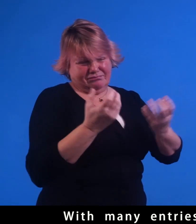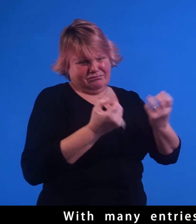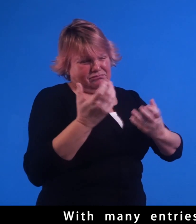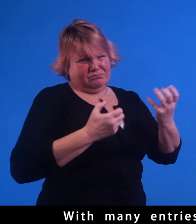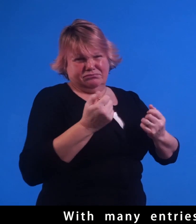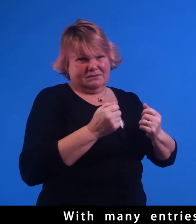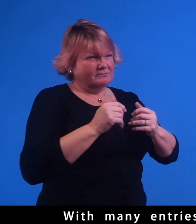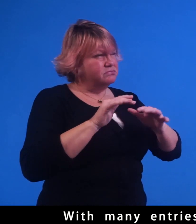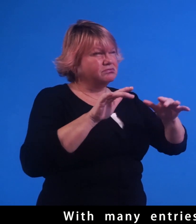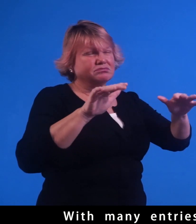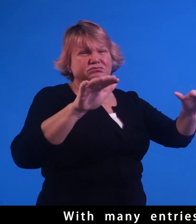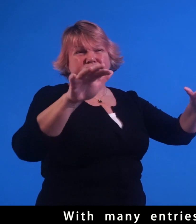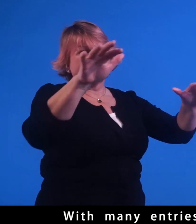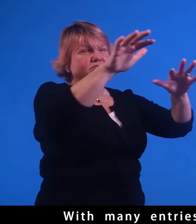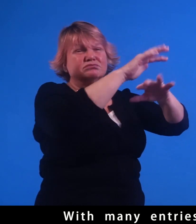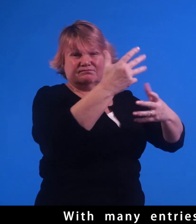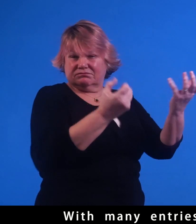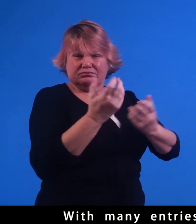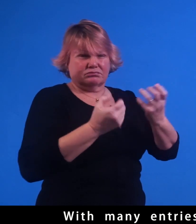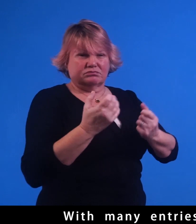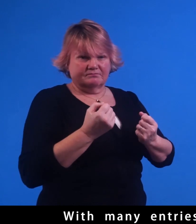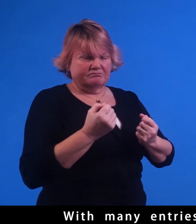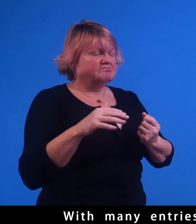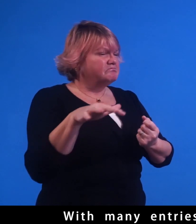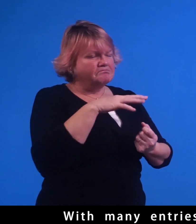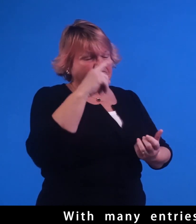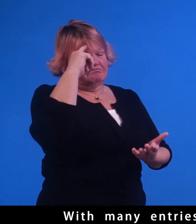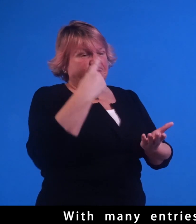With many entries far and wide, a decision was made